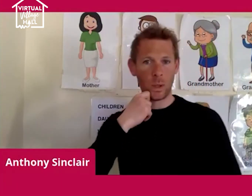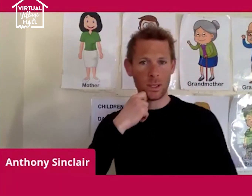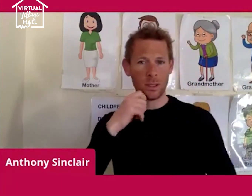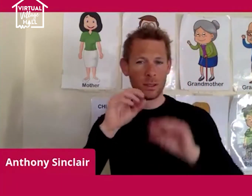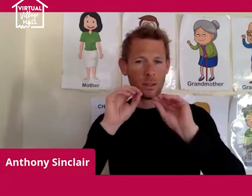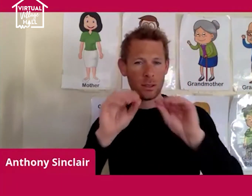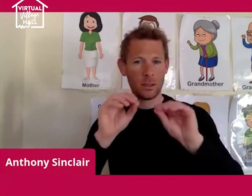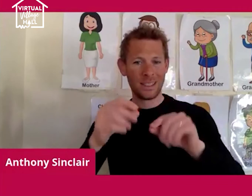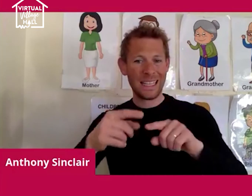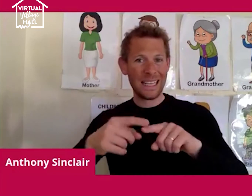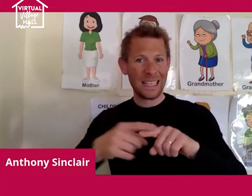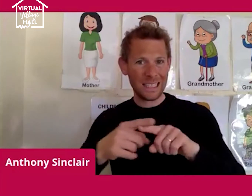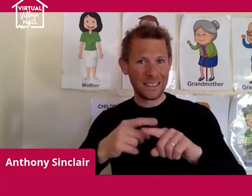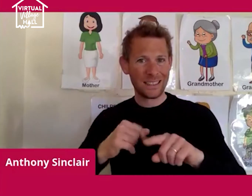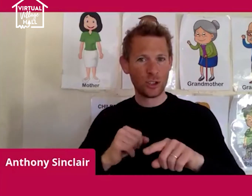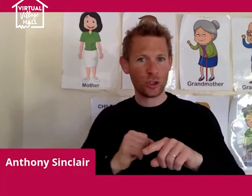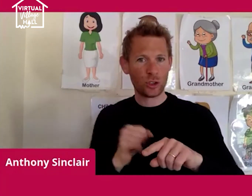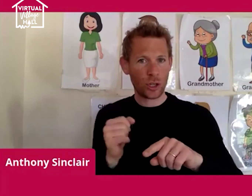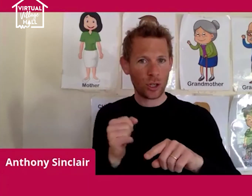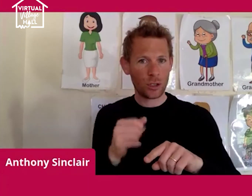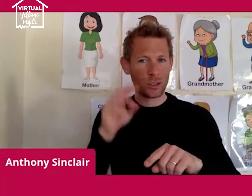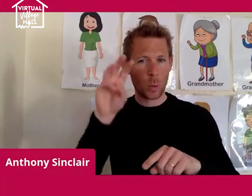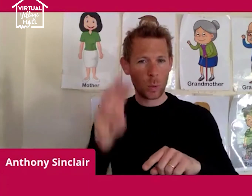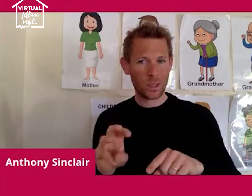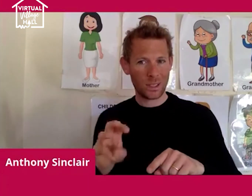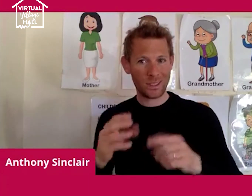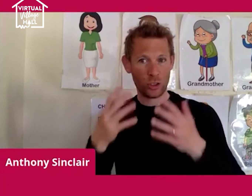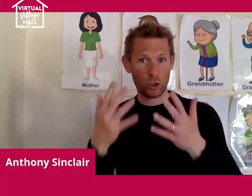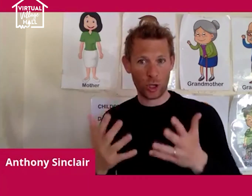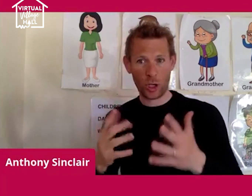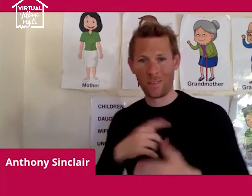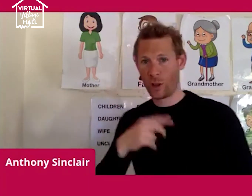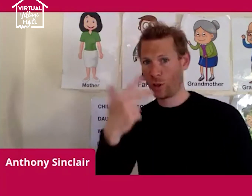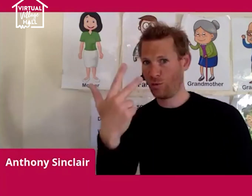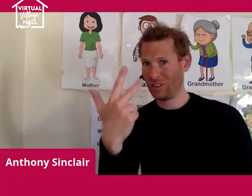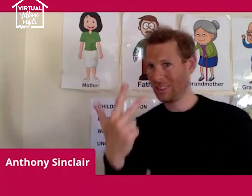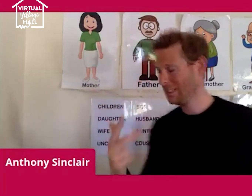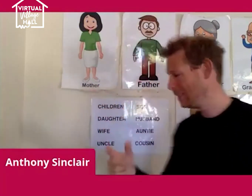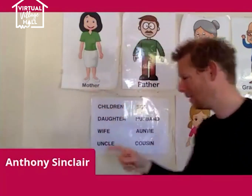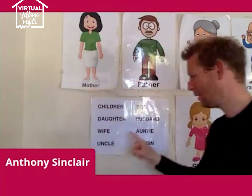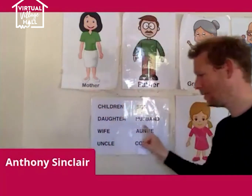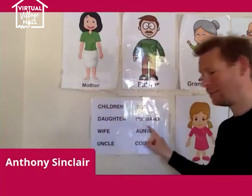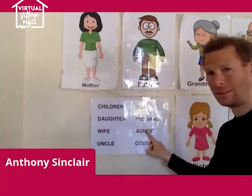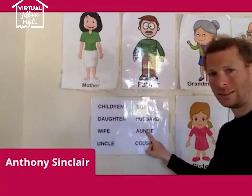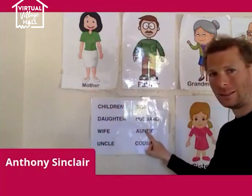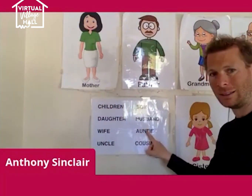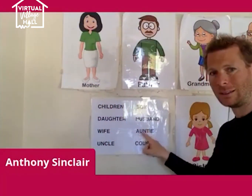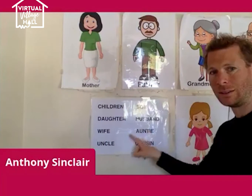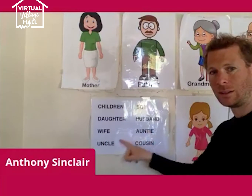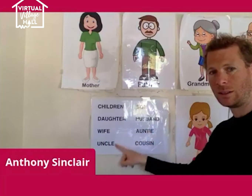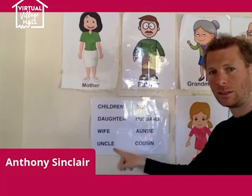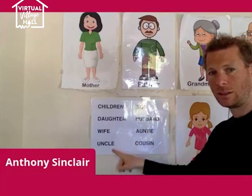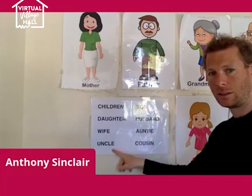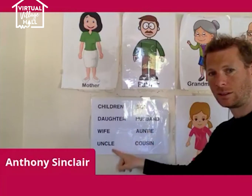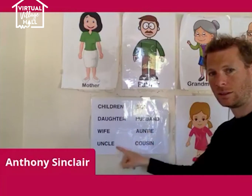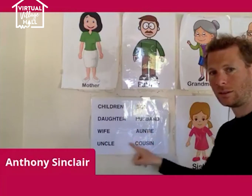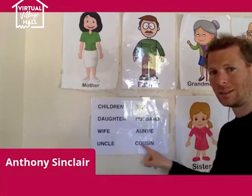Okay, now I'm going to teach you the English, the Scottish, and the Welsh signs now for